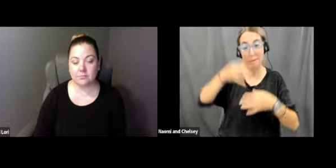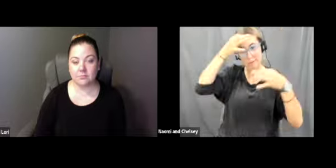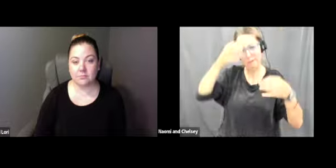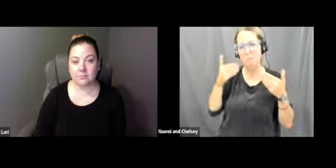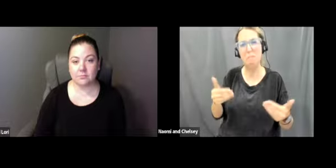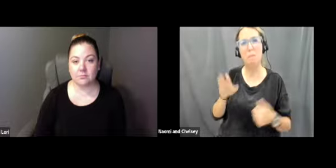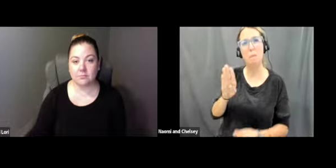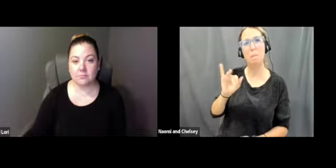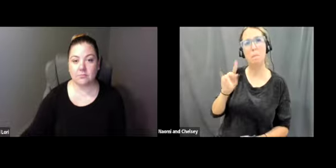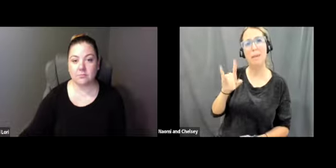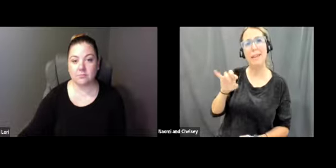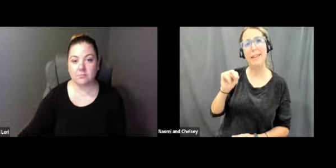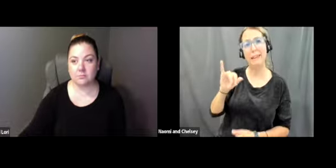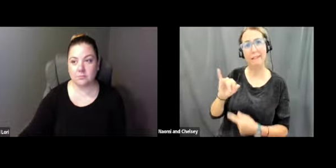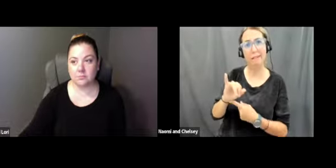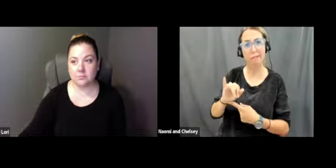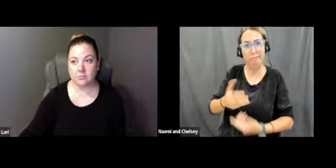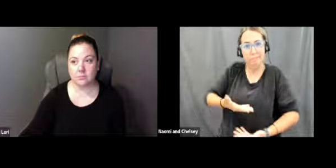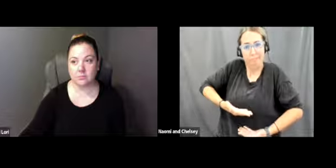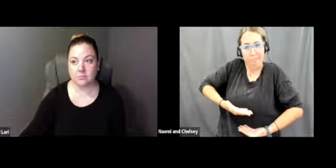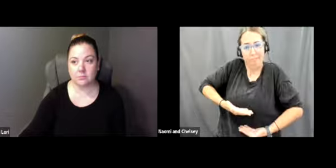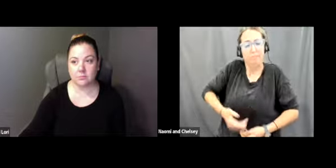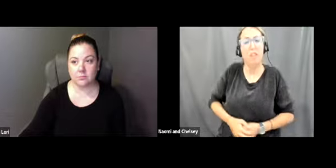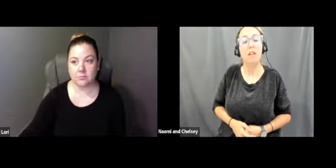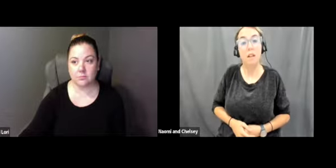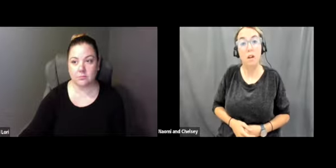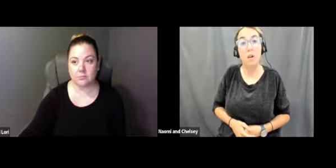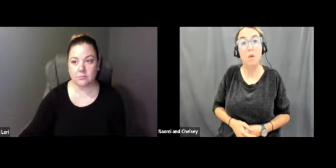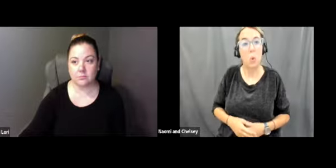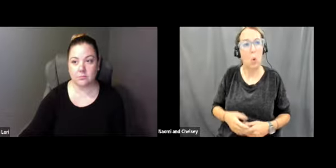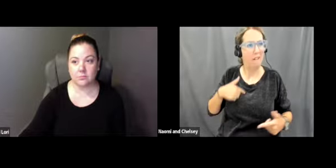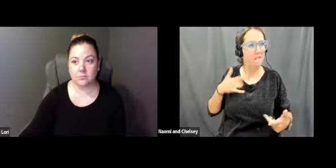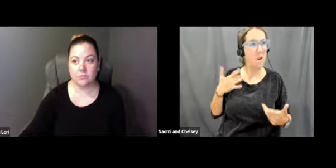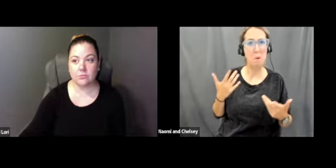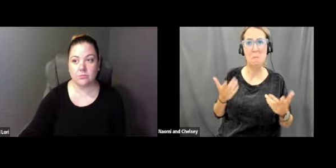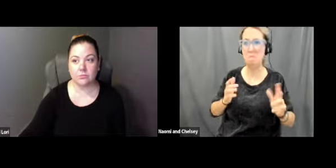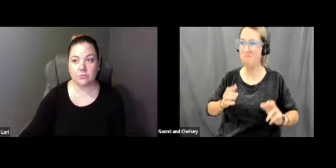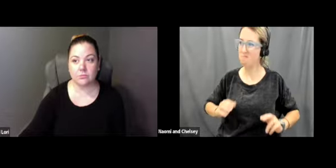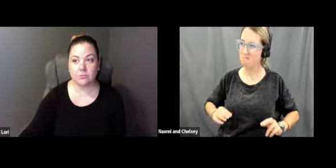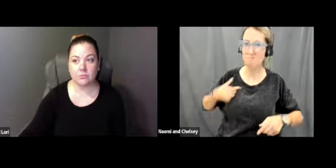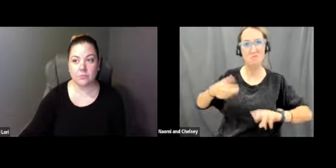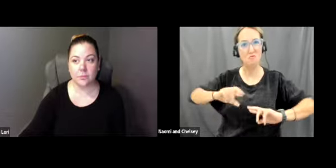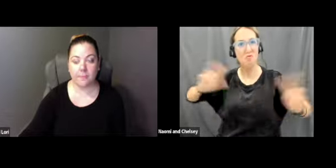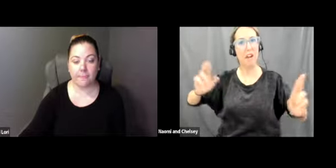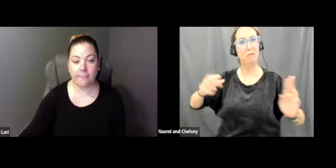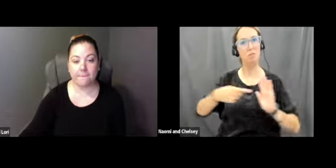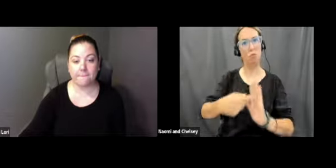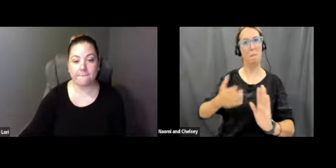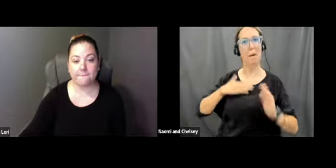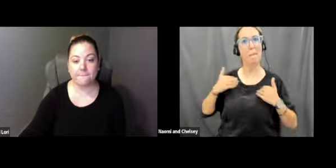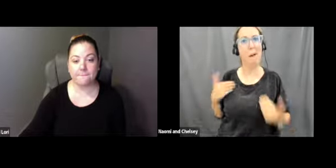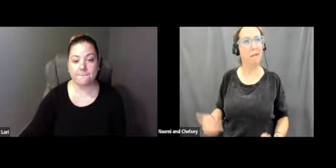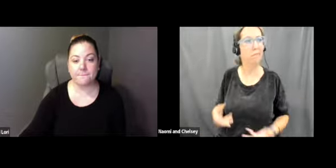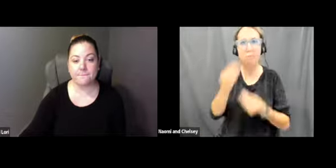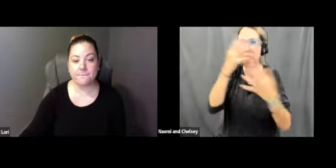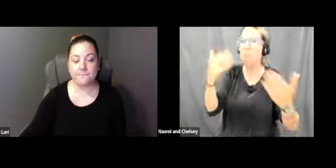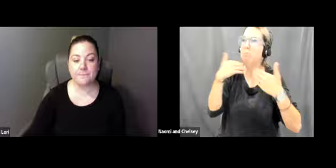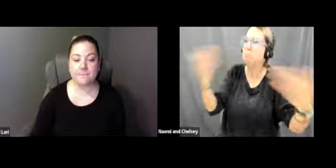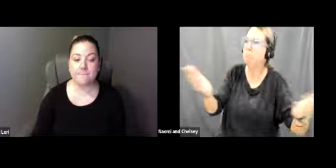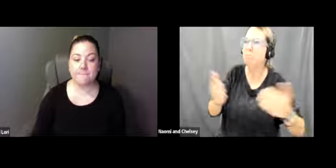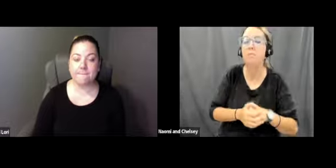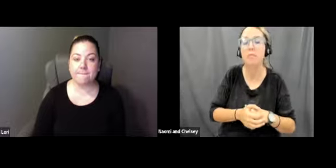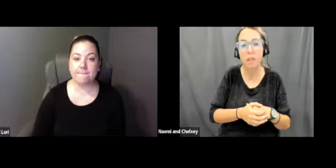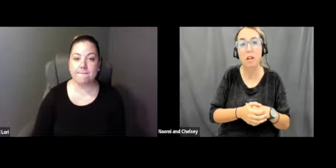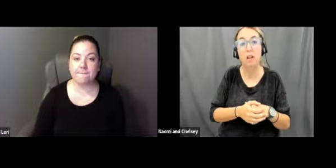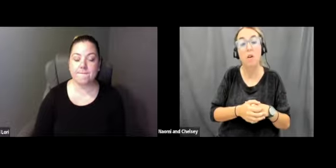comfortable in my own skin, and my sister-in-law had taken a picture of me. And it was a really sweet picture. It was a silhouette of me and my husband on the